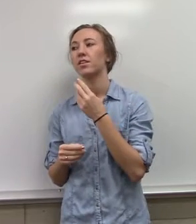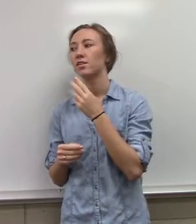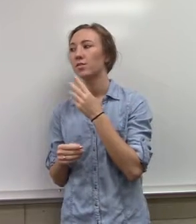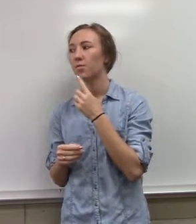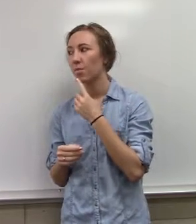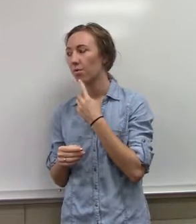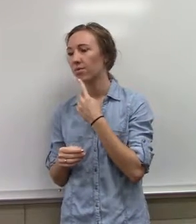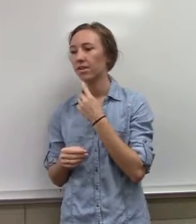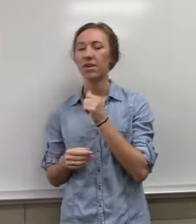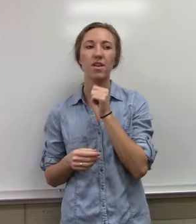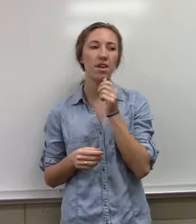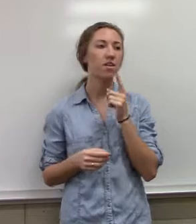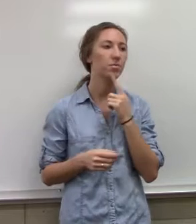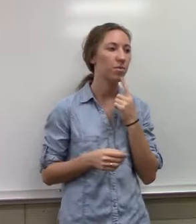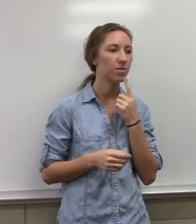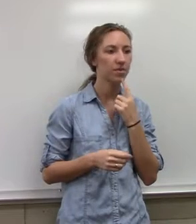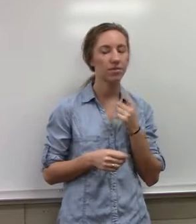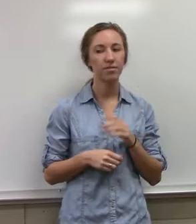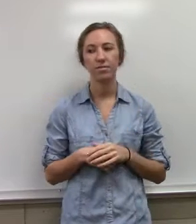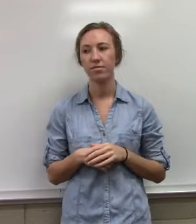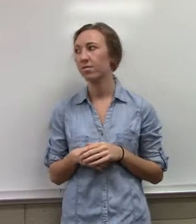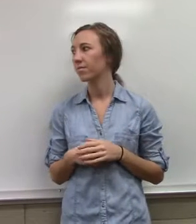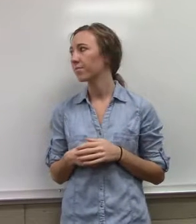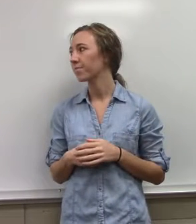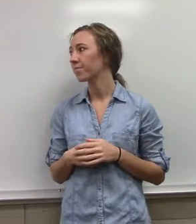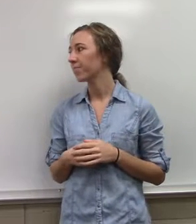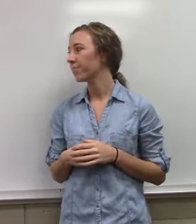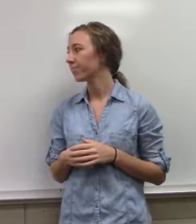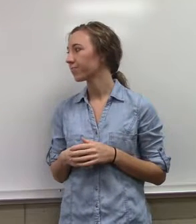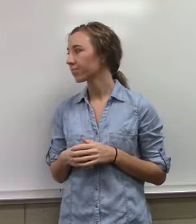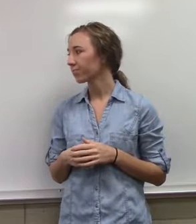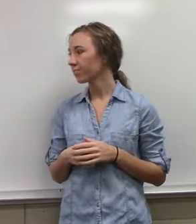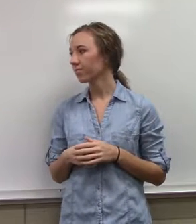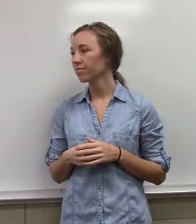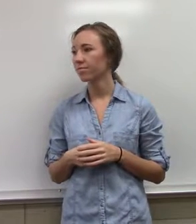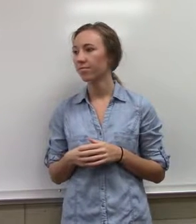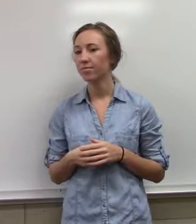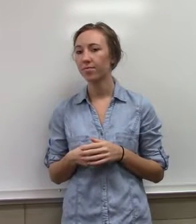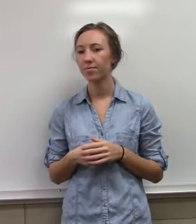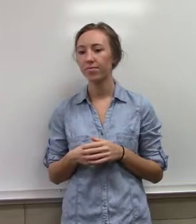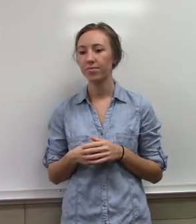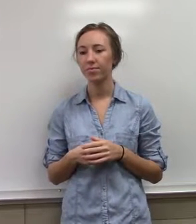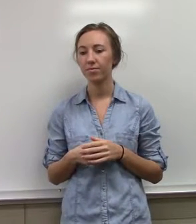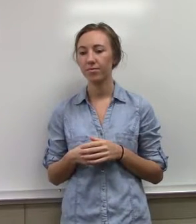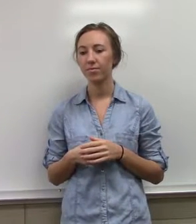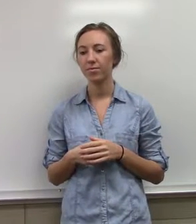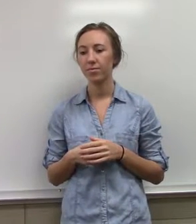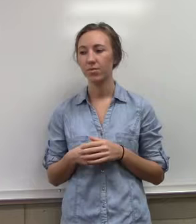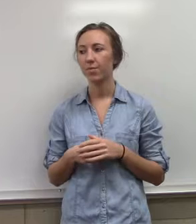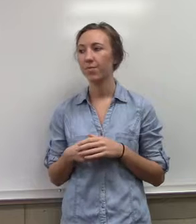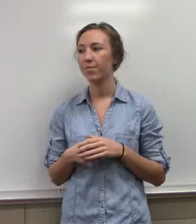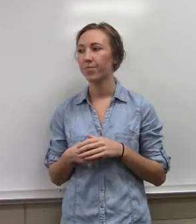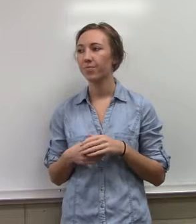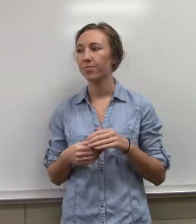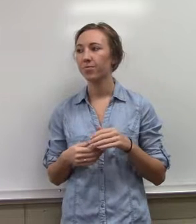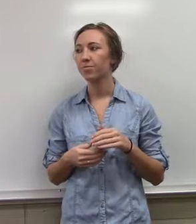changing. But things we want to be aware of with kinesics or body movement is the repetition. It's okay to shift your weight, but